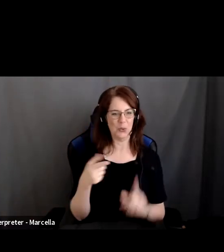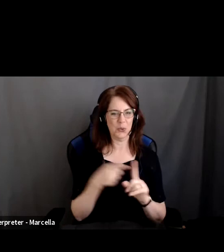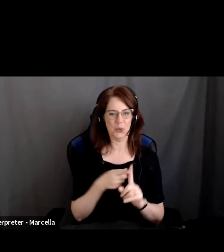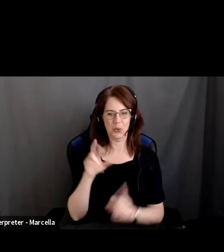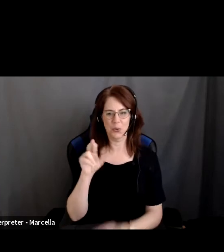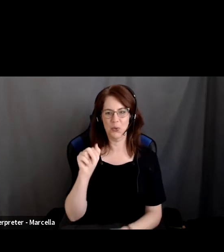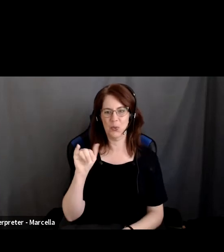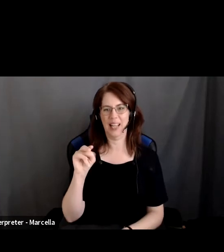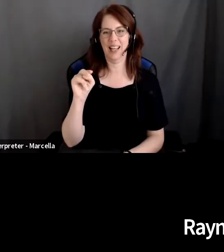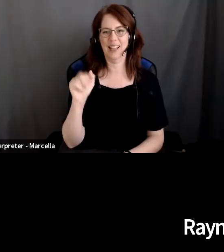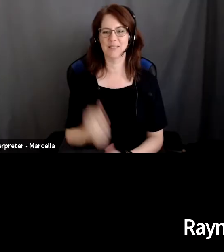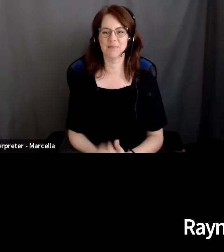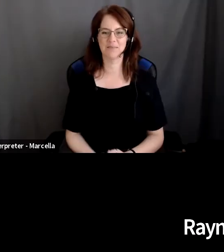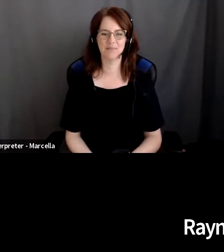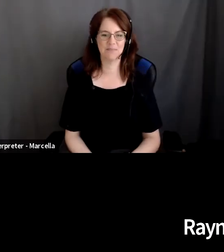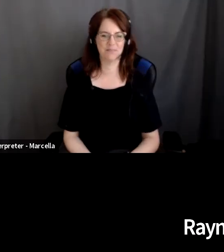Raina.